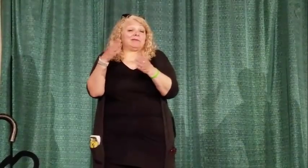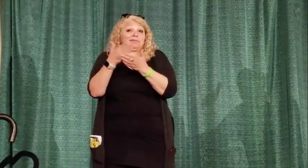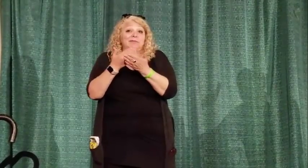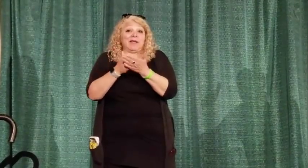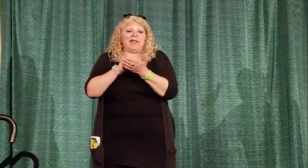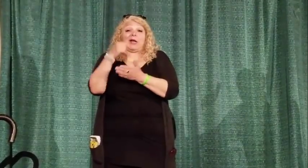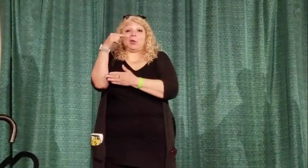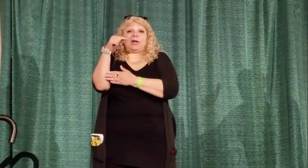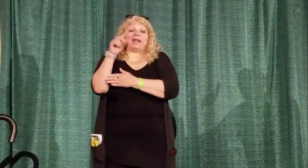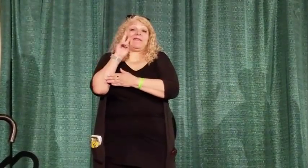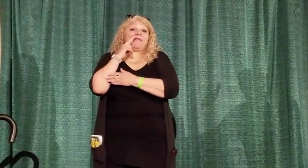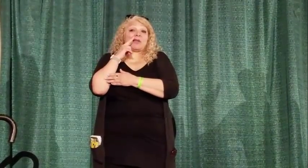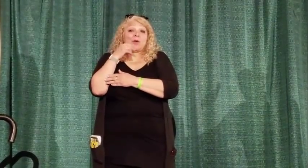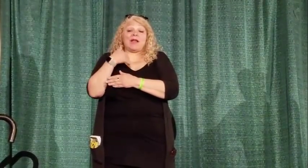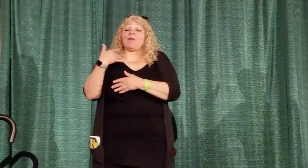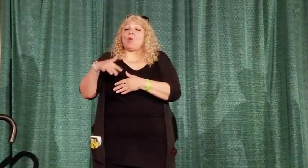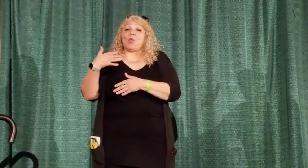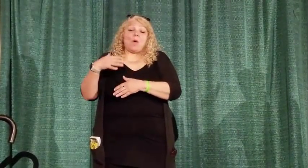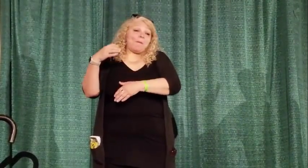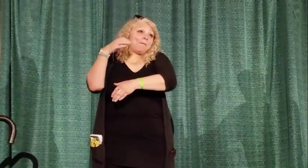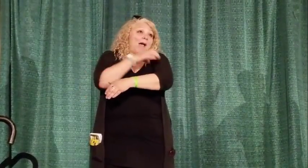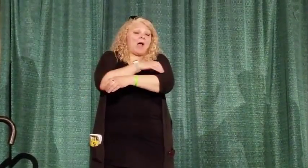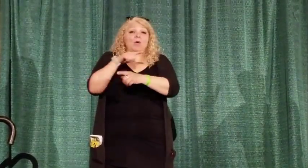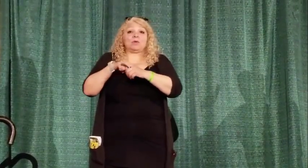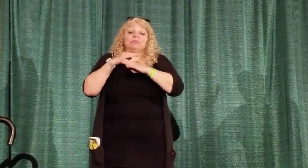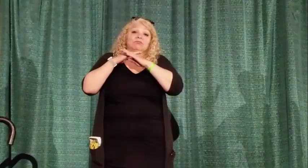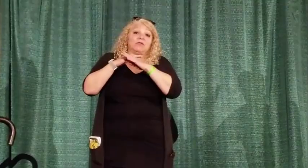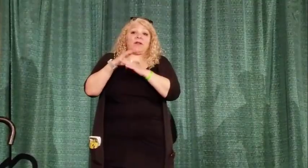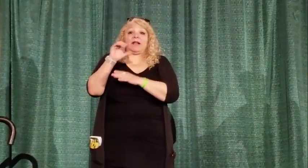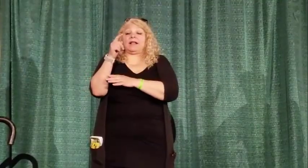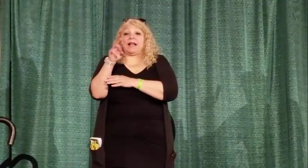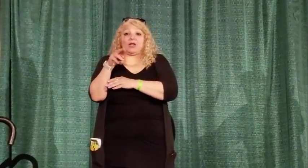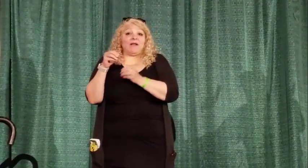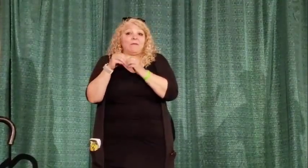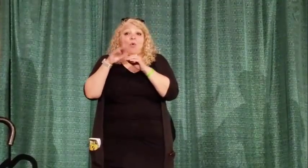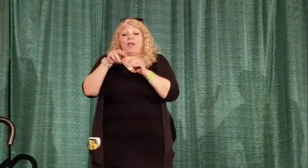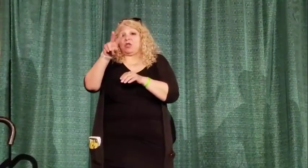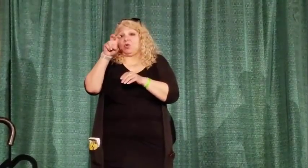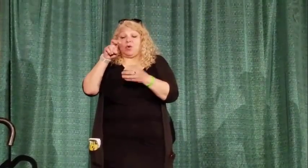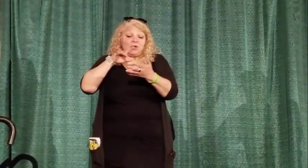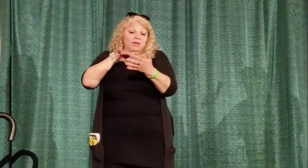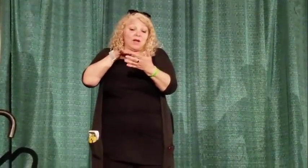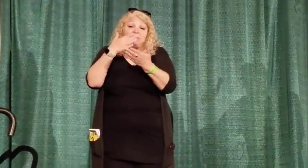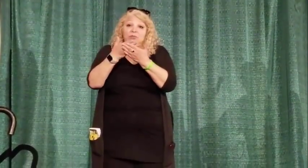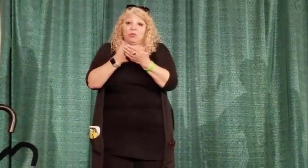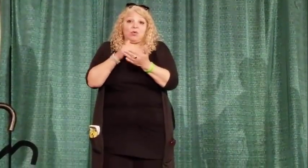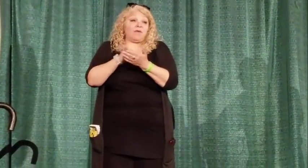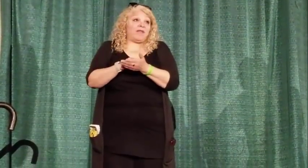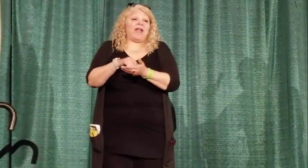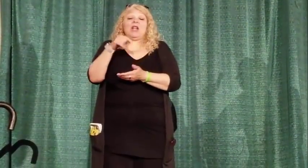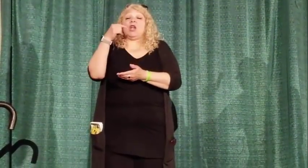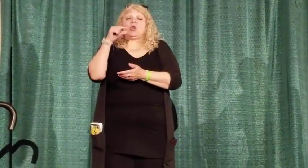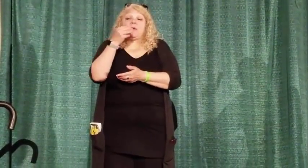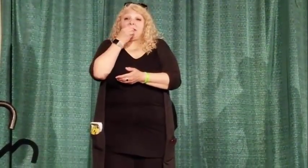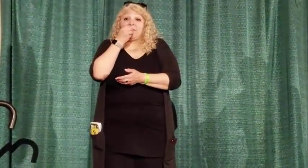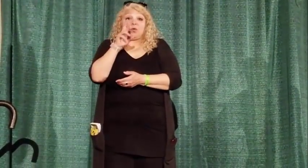green vegetables have an incredible, powerful effect. More than 200 studies showing the more greens and the more raw vegetables and salads eaten